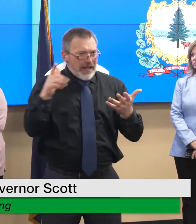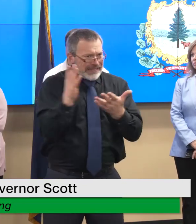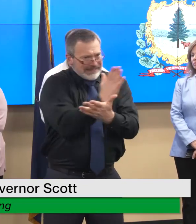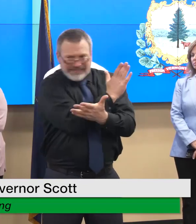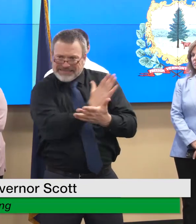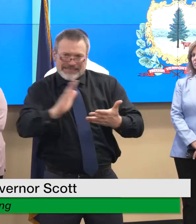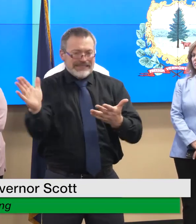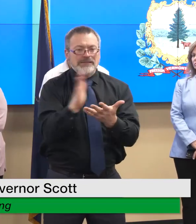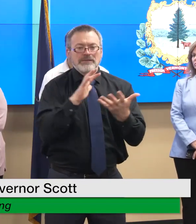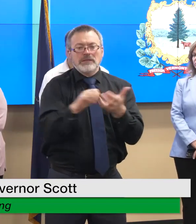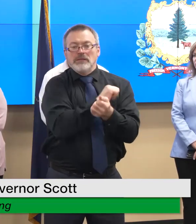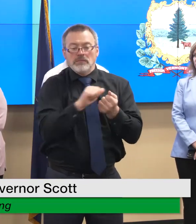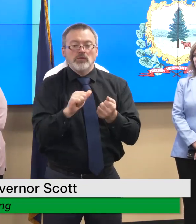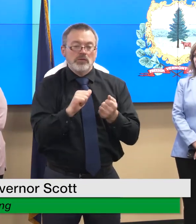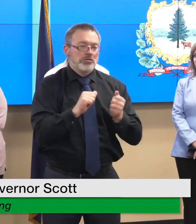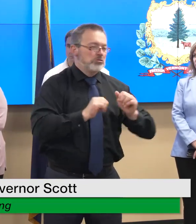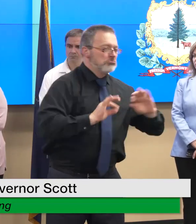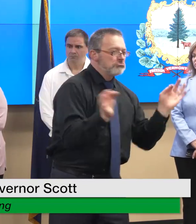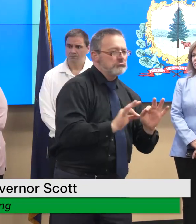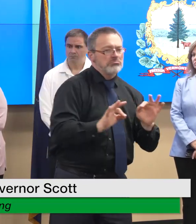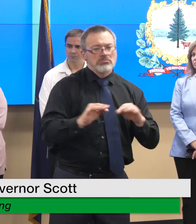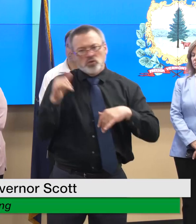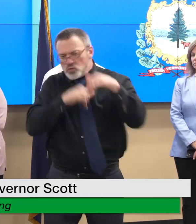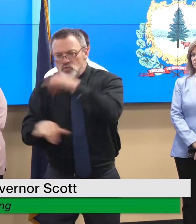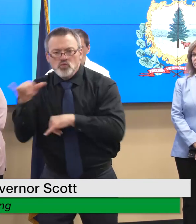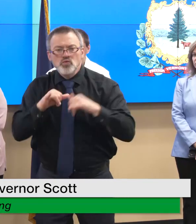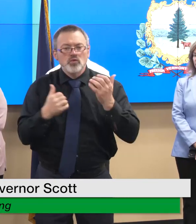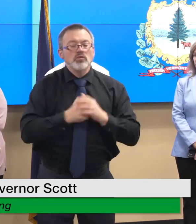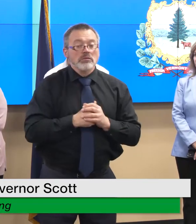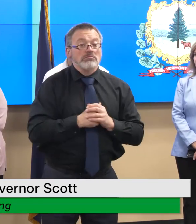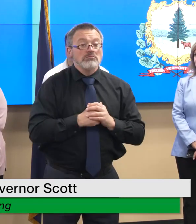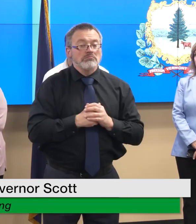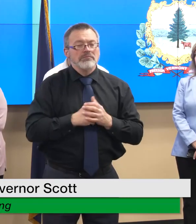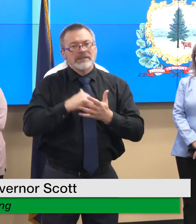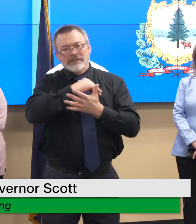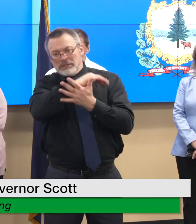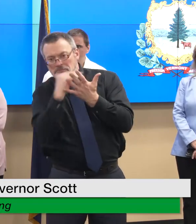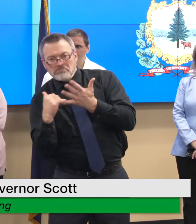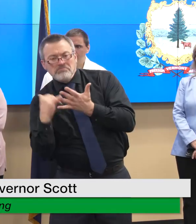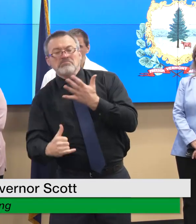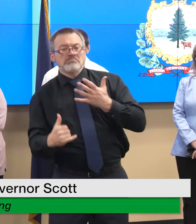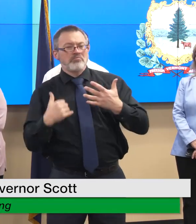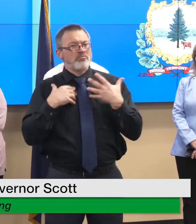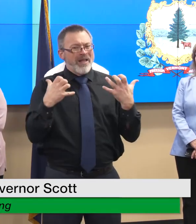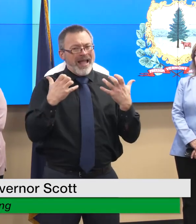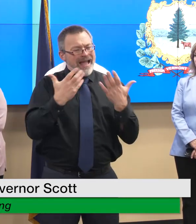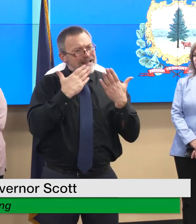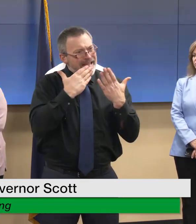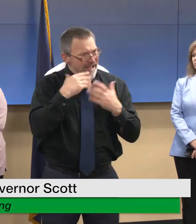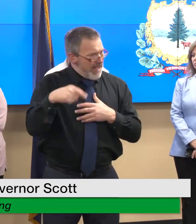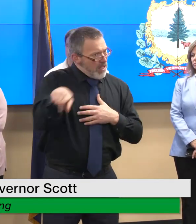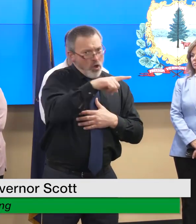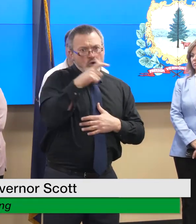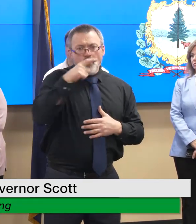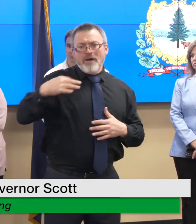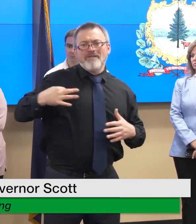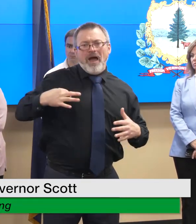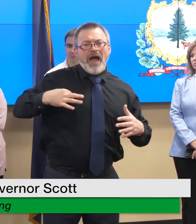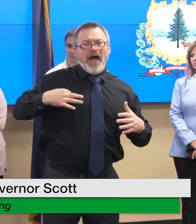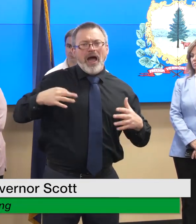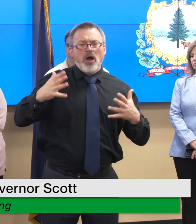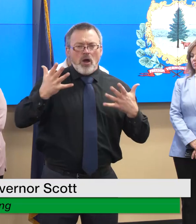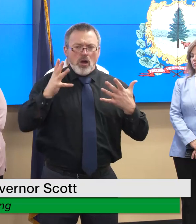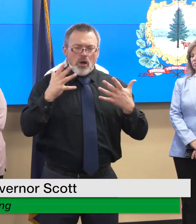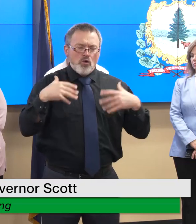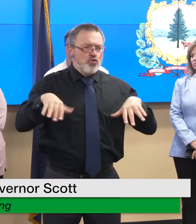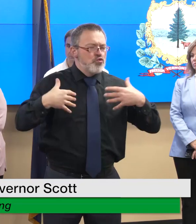Finally, I want to again extend my appreciation to all Vermonters who are helping with response and recovery, from